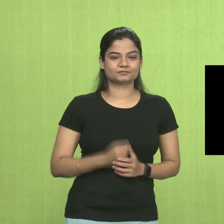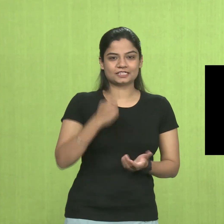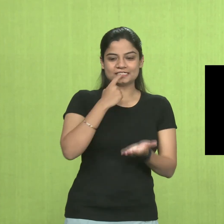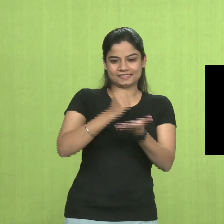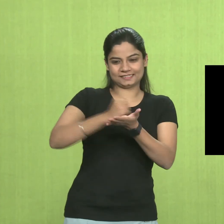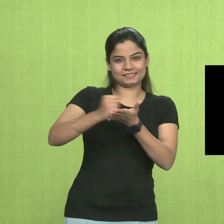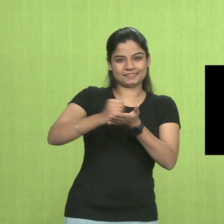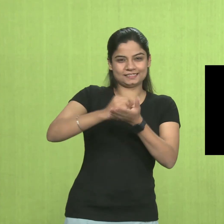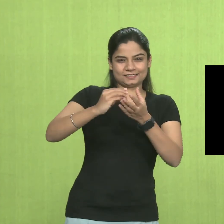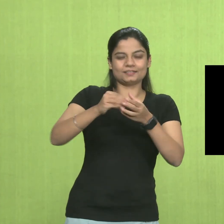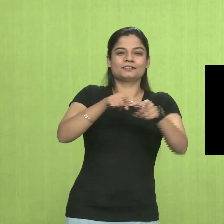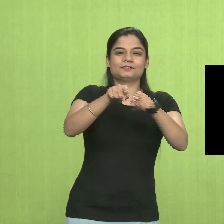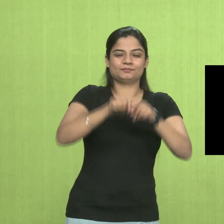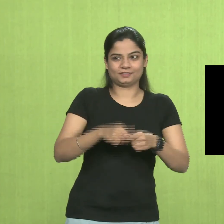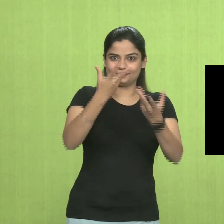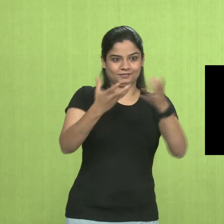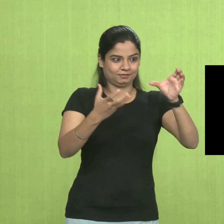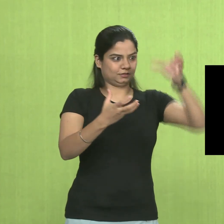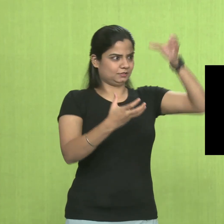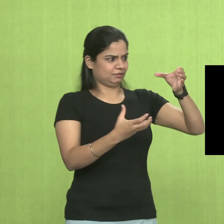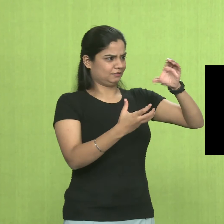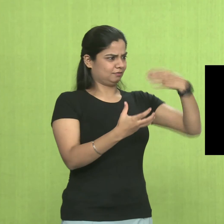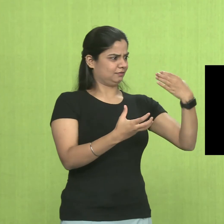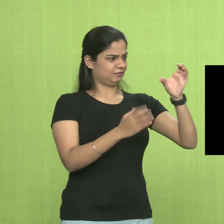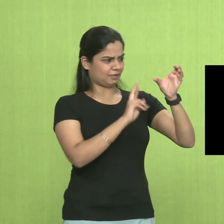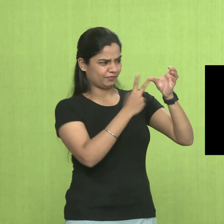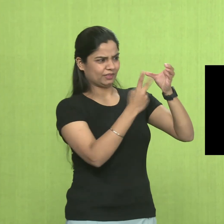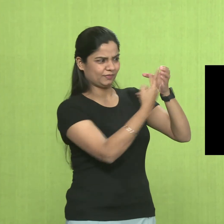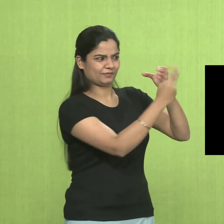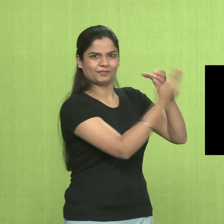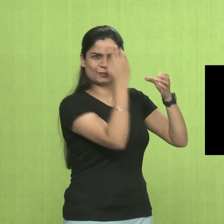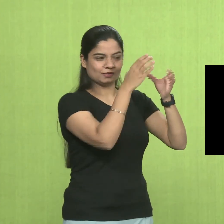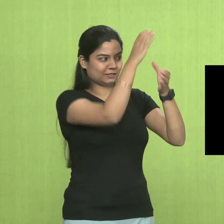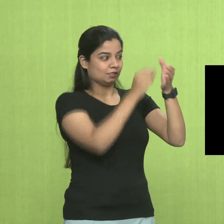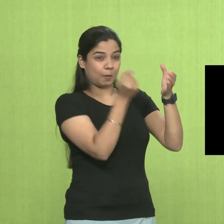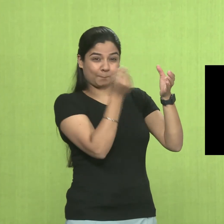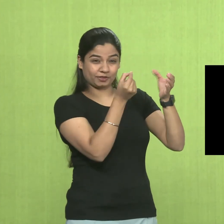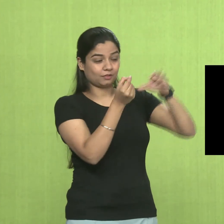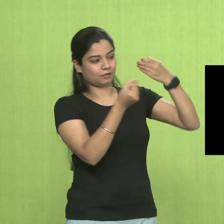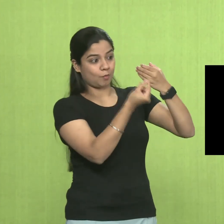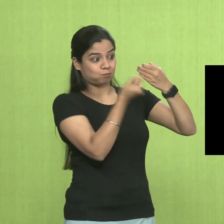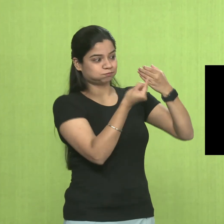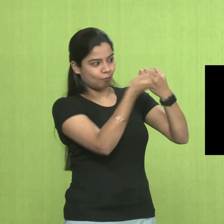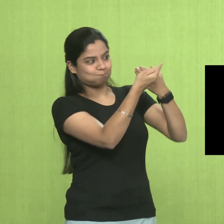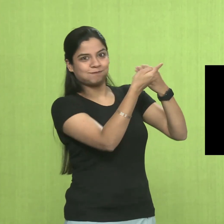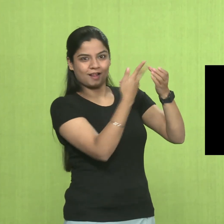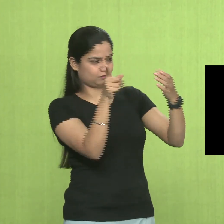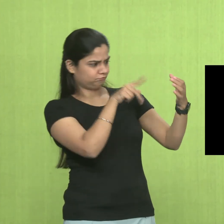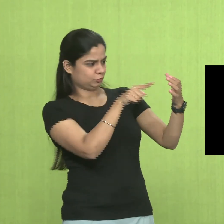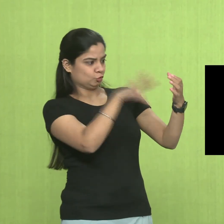Grating. Breaking food into strands. There are different type of graters as well, some big graters, some small graters. So